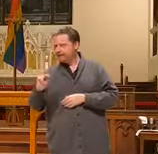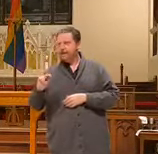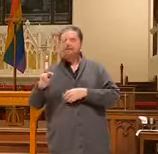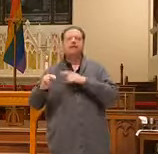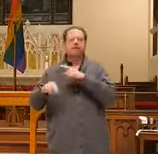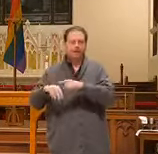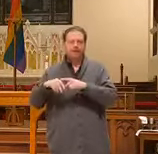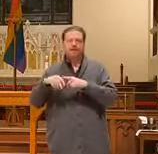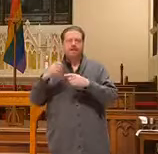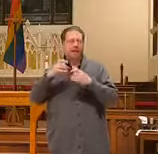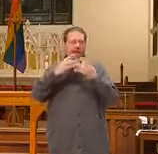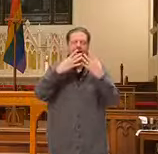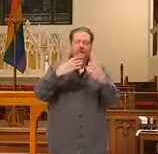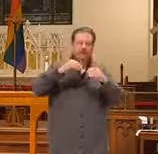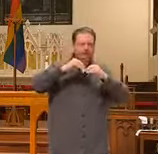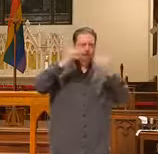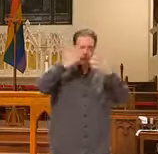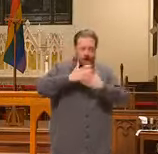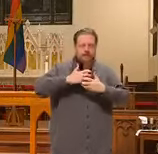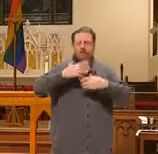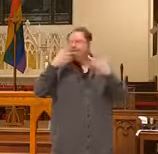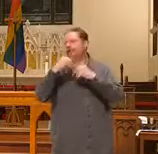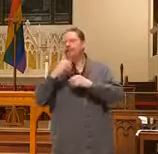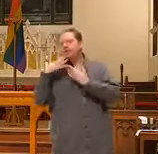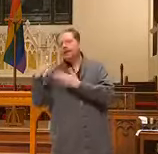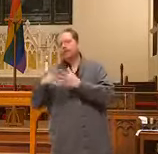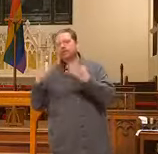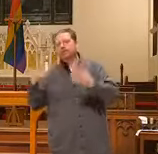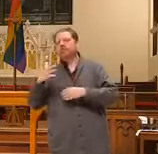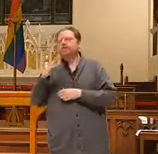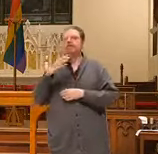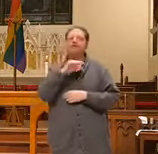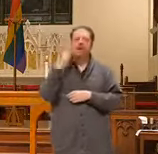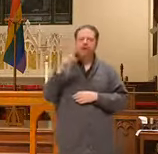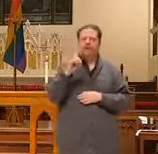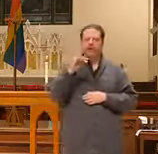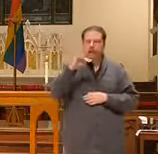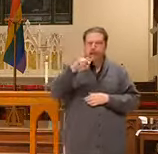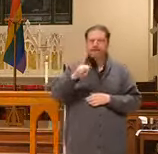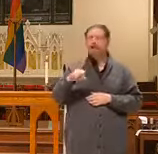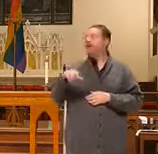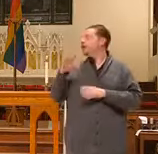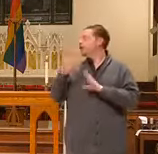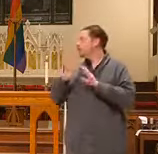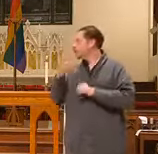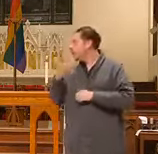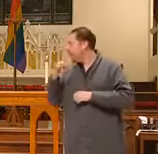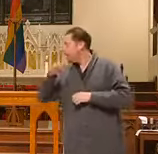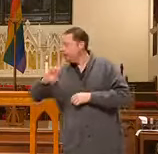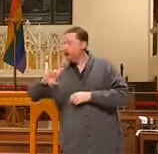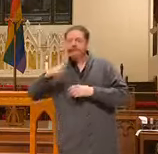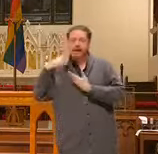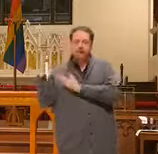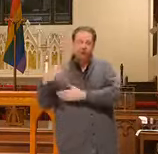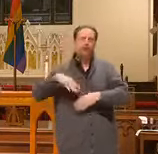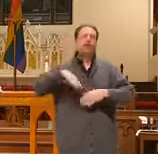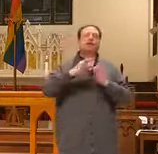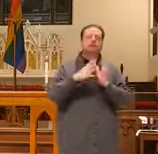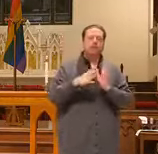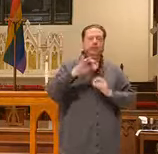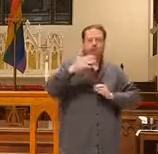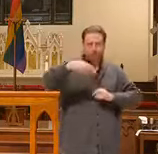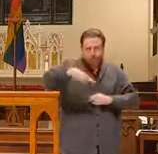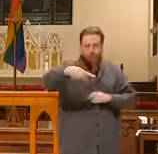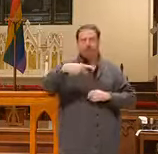theme, that was just beautiful. Thank you so much. Okay, Father Dennis, thank you. Choir, thank you. Chip, our wonderful interpreter, thank